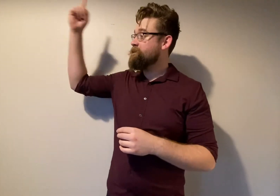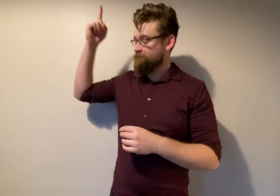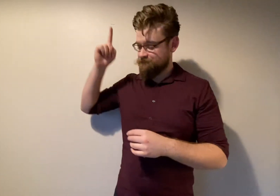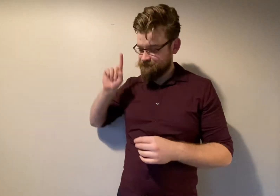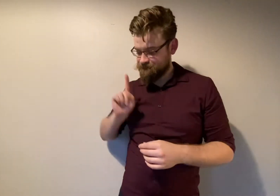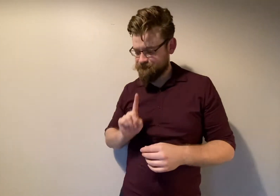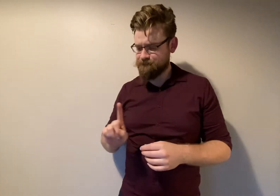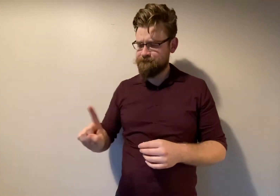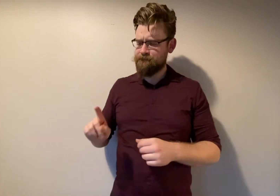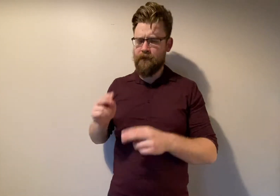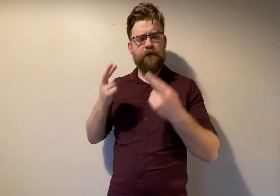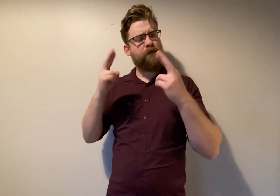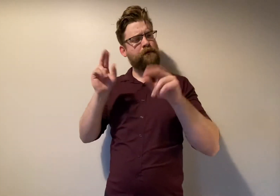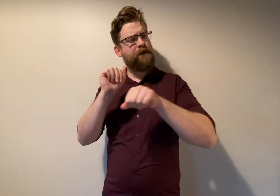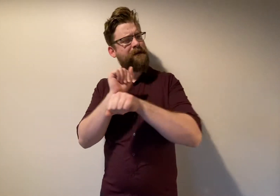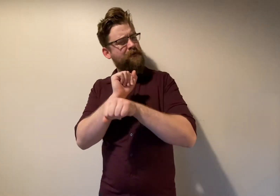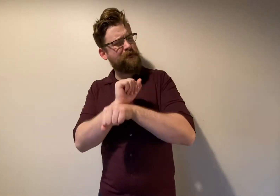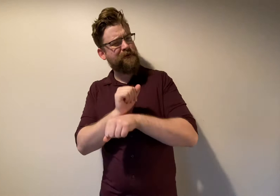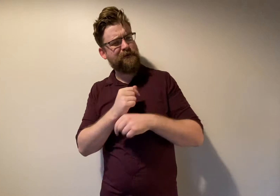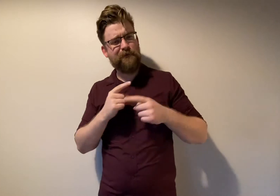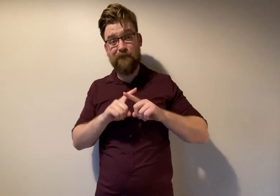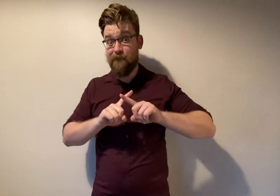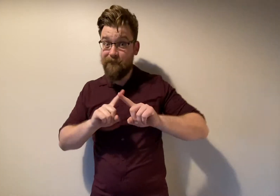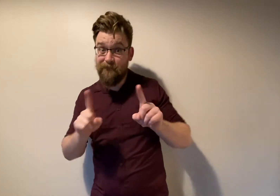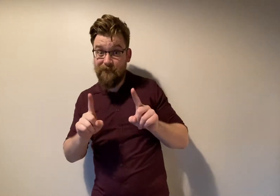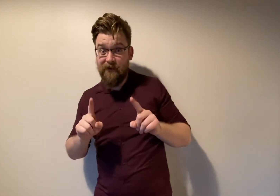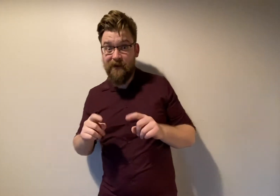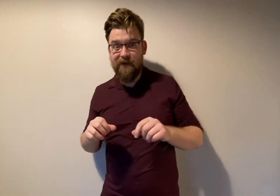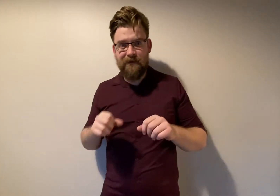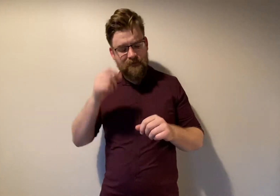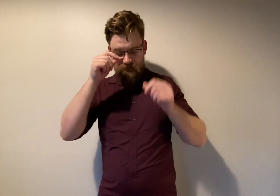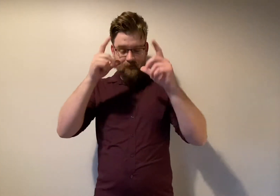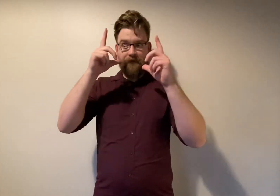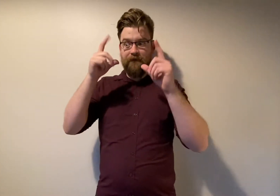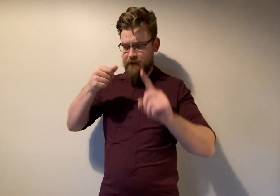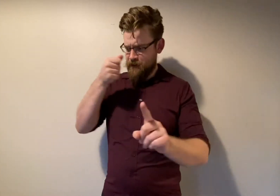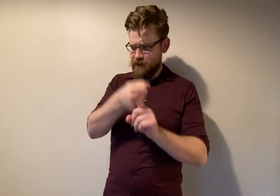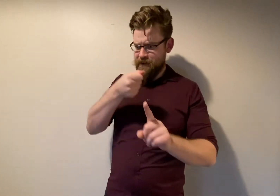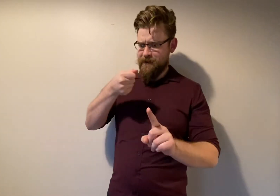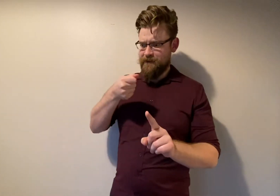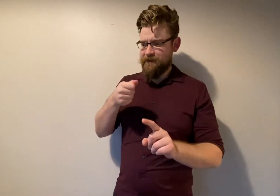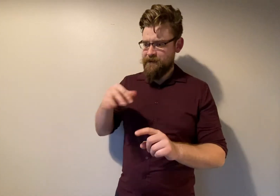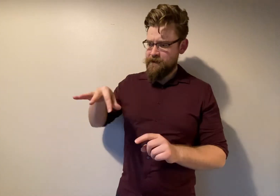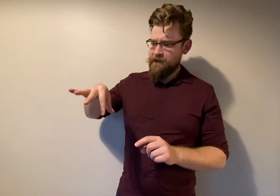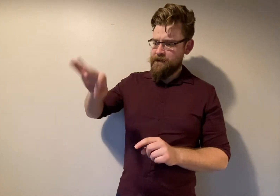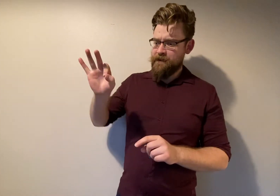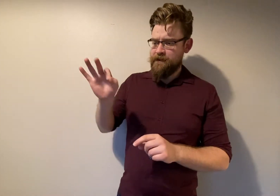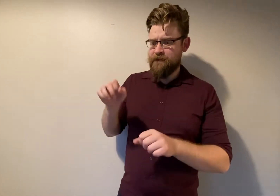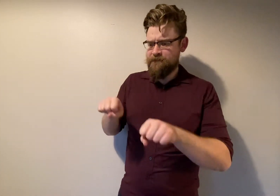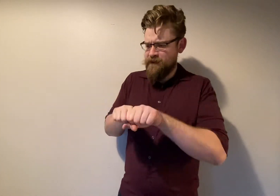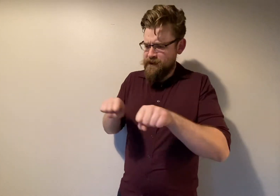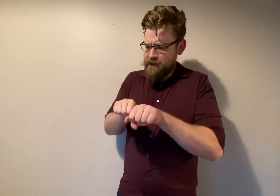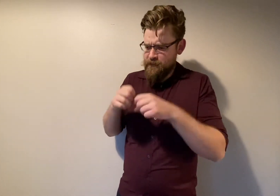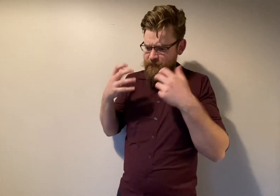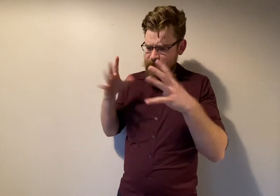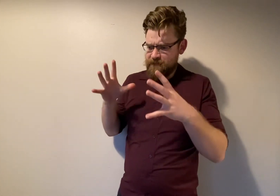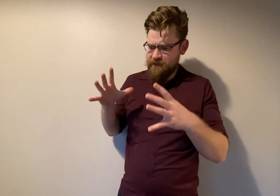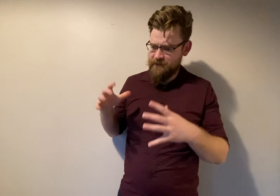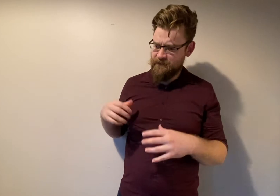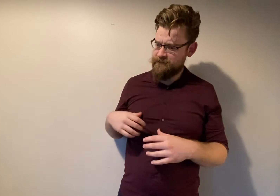say or what to think at such an odd thing happening. He looked at the workmanship. There was not one false stitch in the